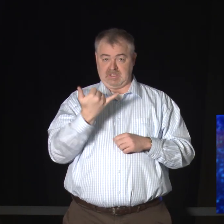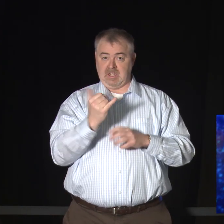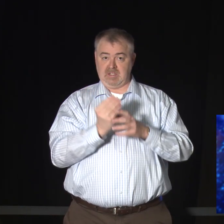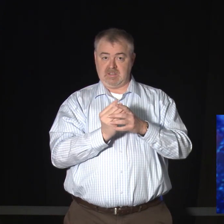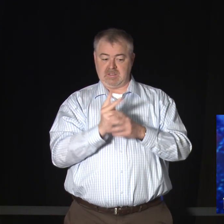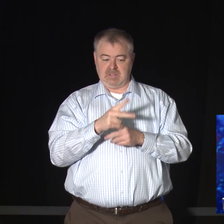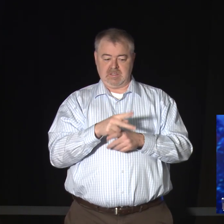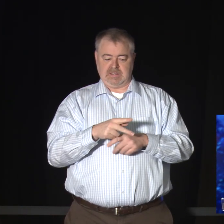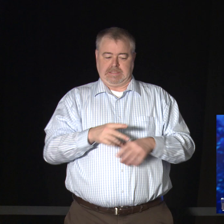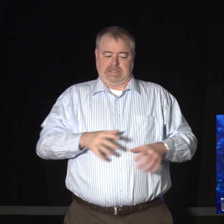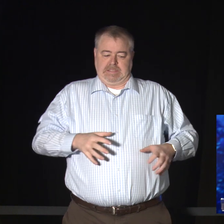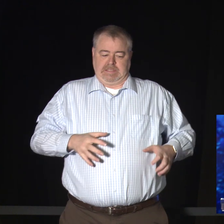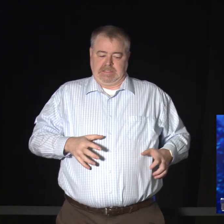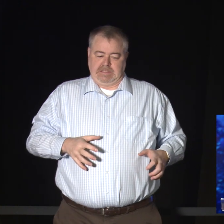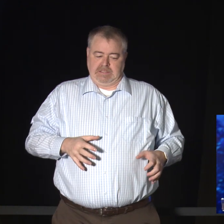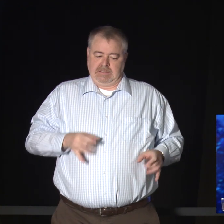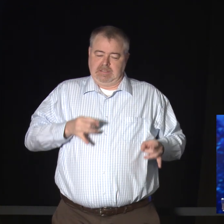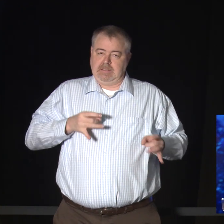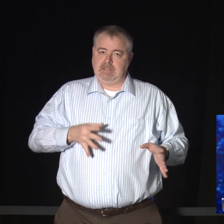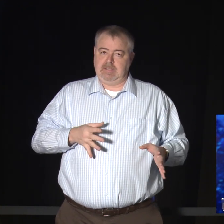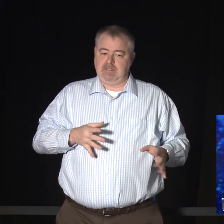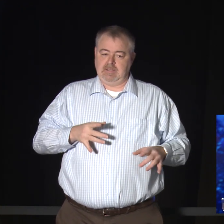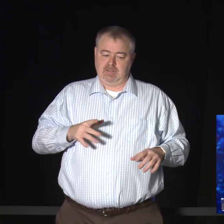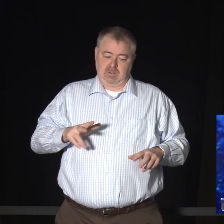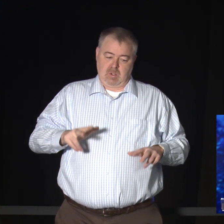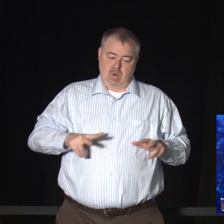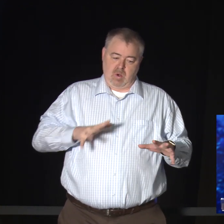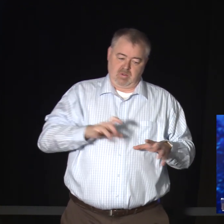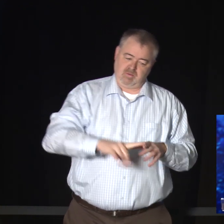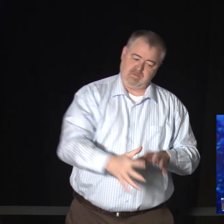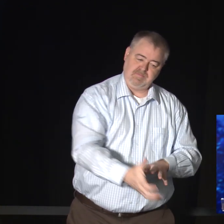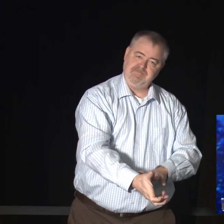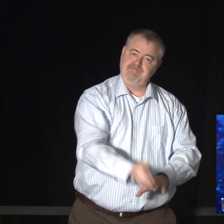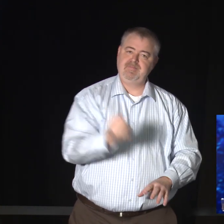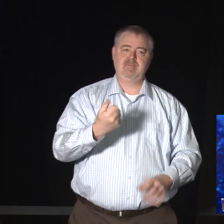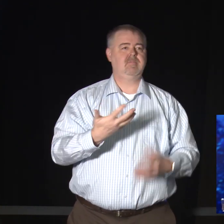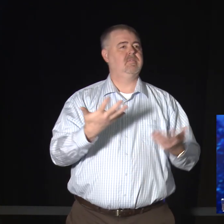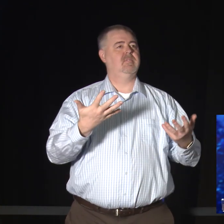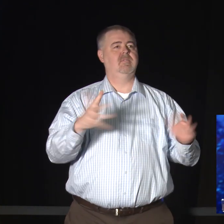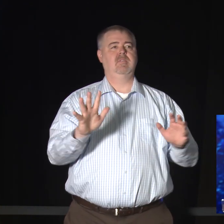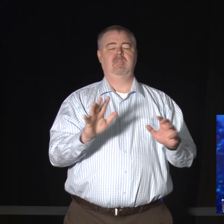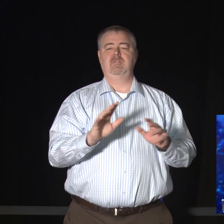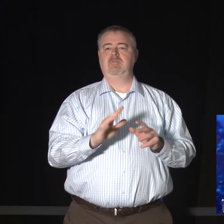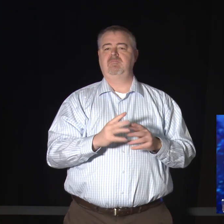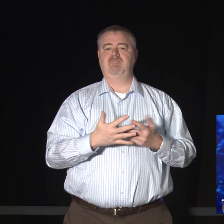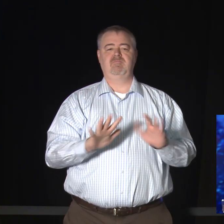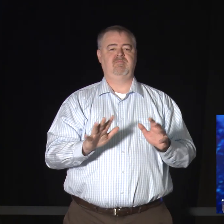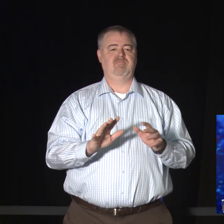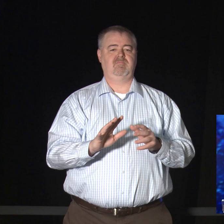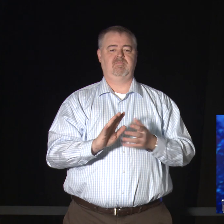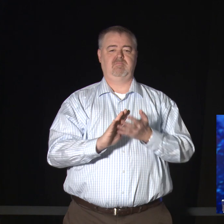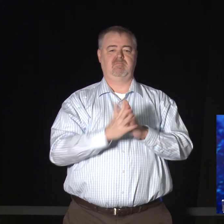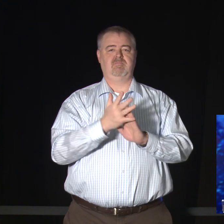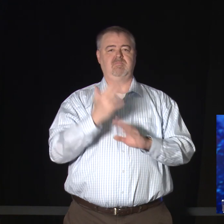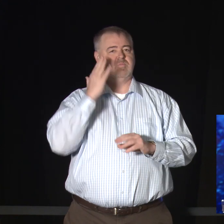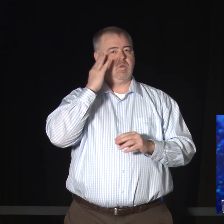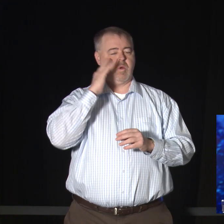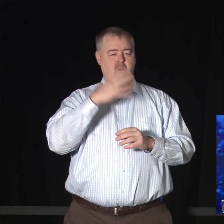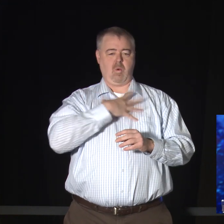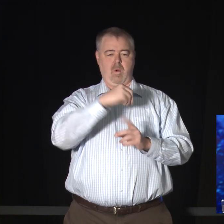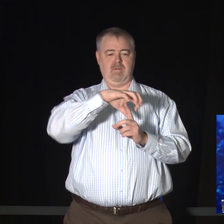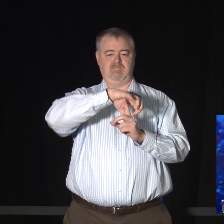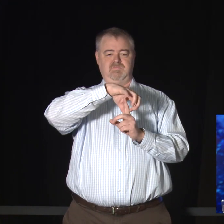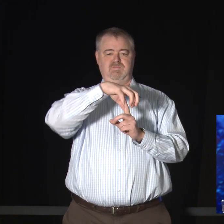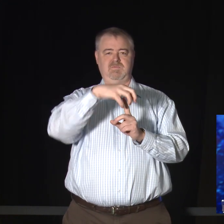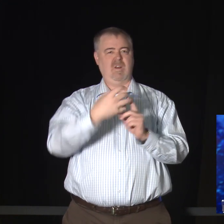yellow flowers pops up, and before you can even walk over and pick the yellow flower, it's already sprouted into one of those seed balls. They're